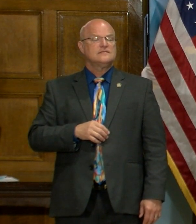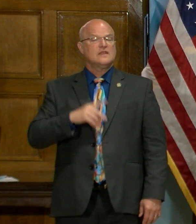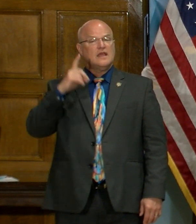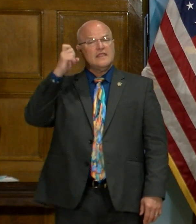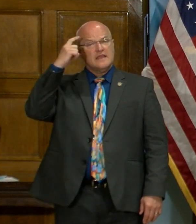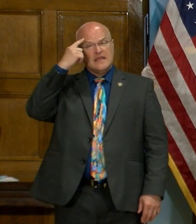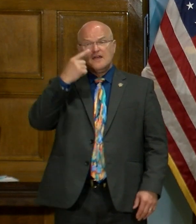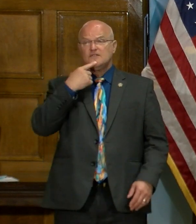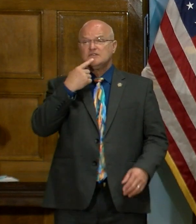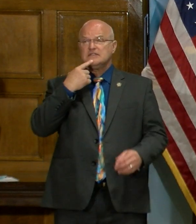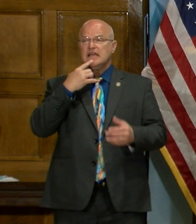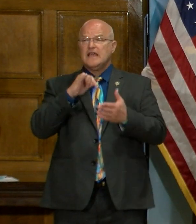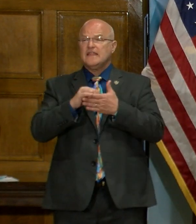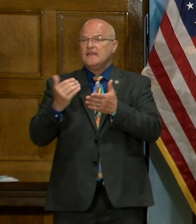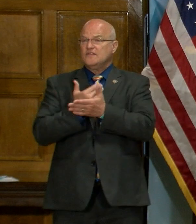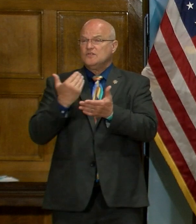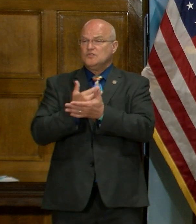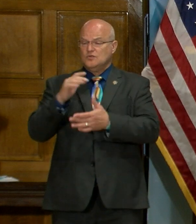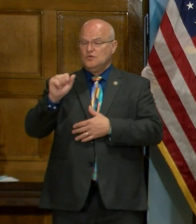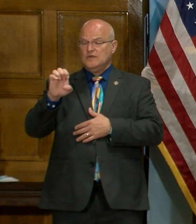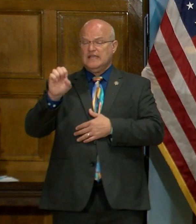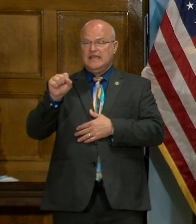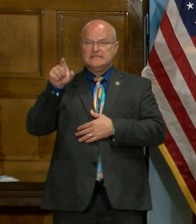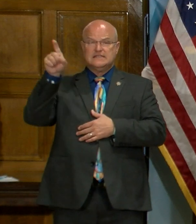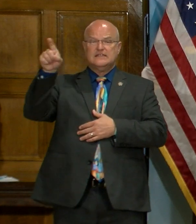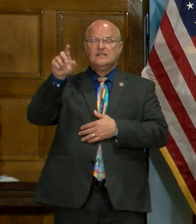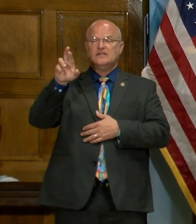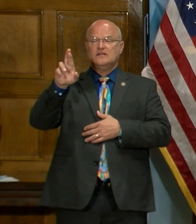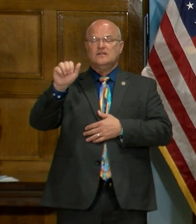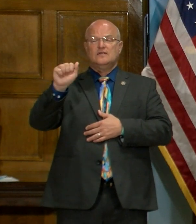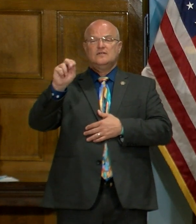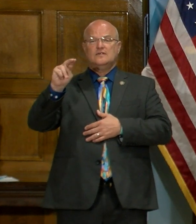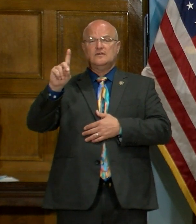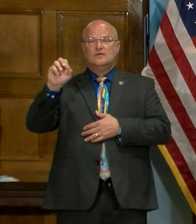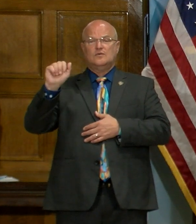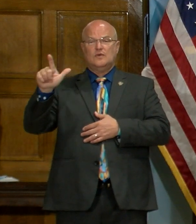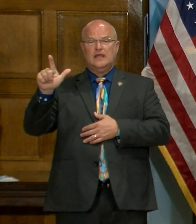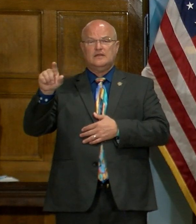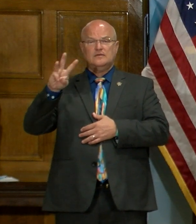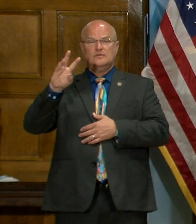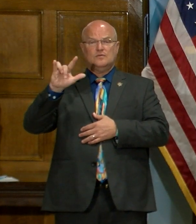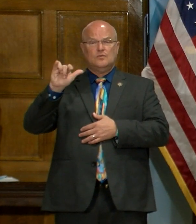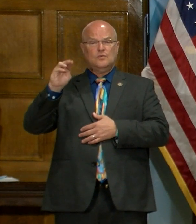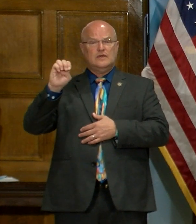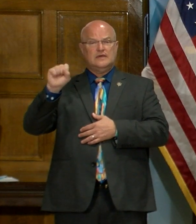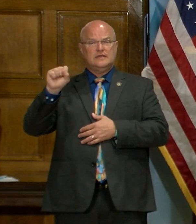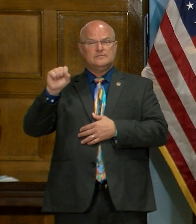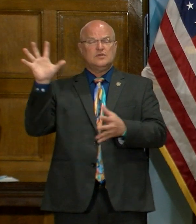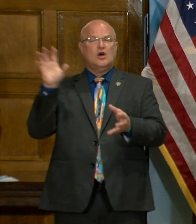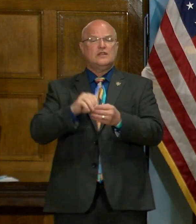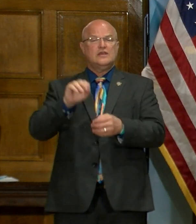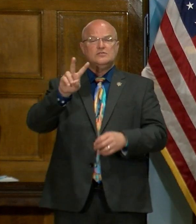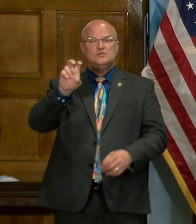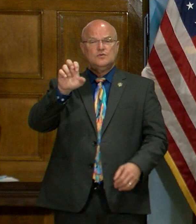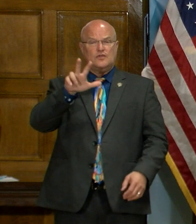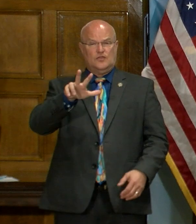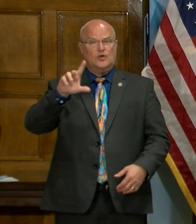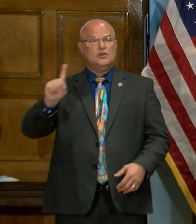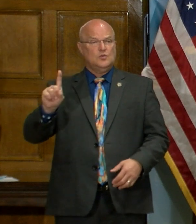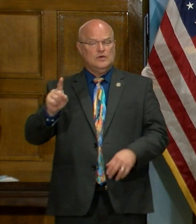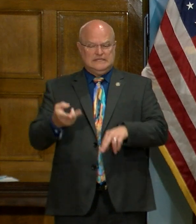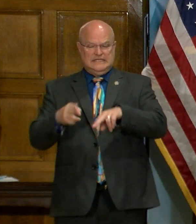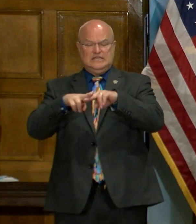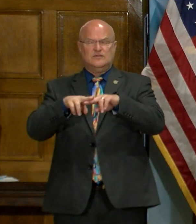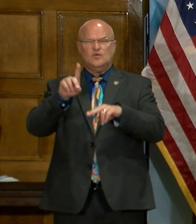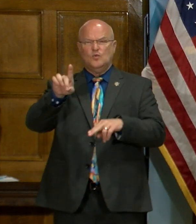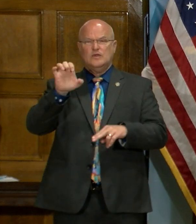The Governor has mentioned the new cases at the Randall Williams. We're at a total of 231 there. That's an